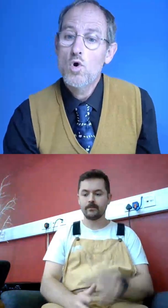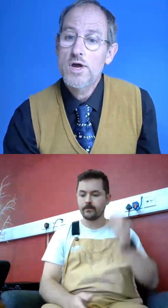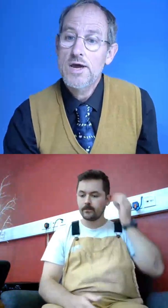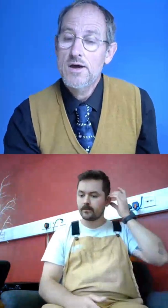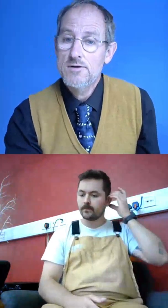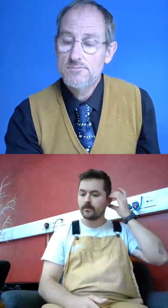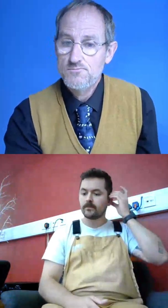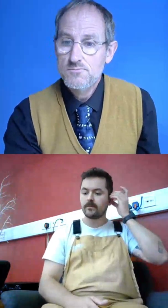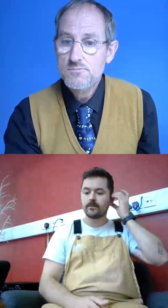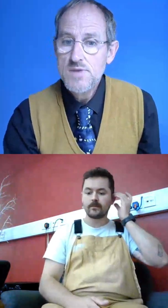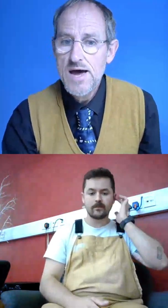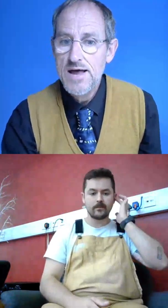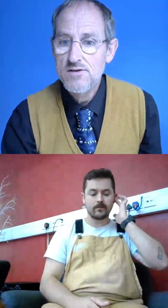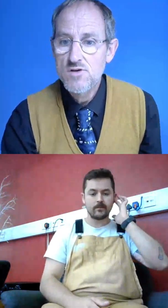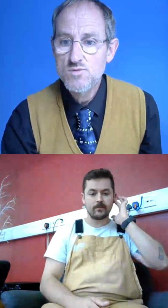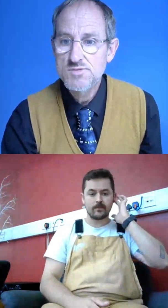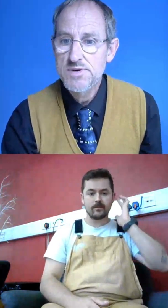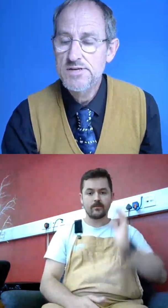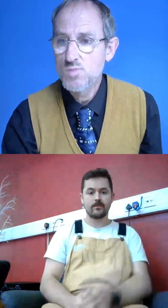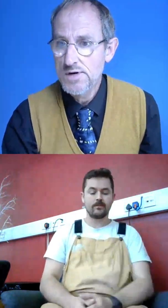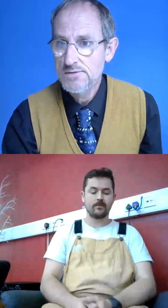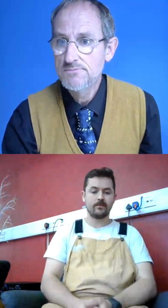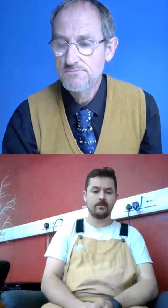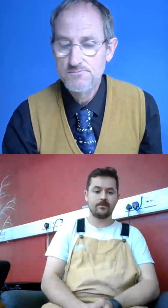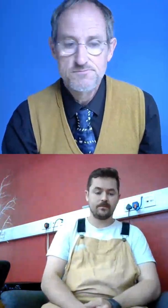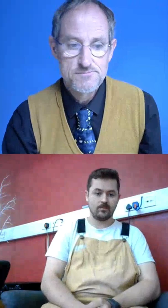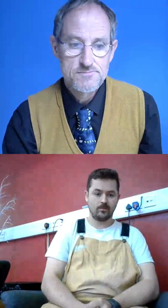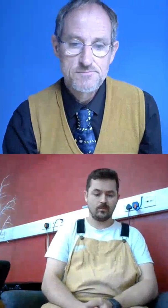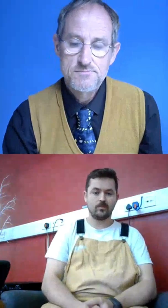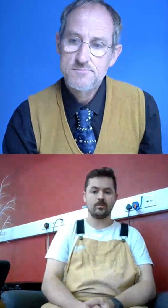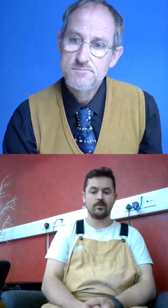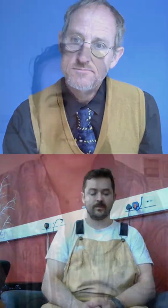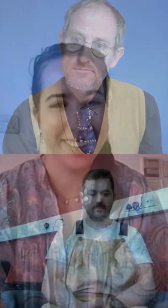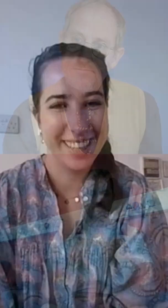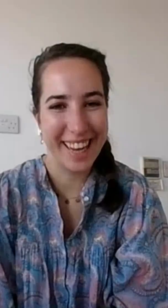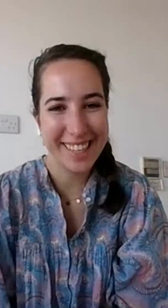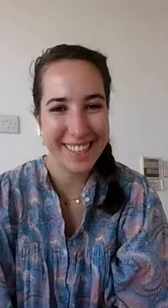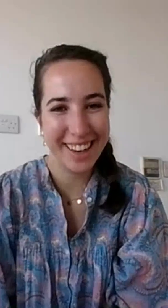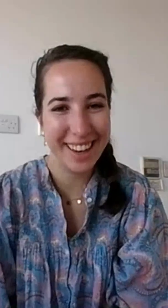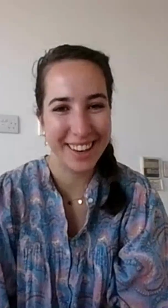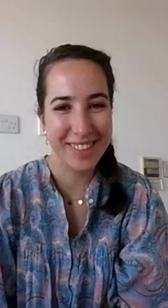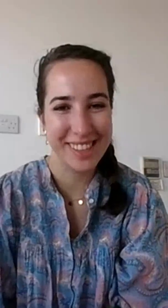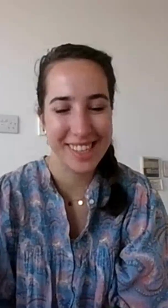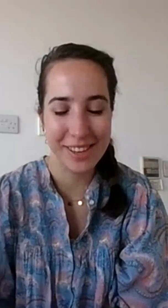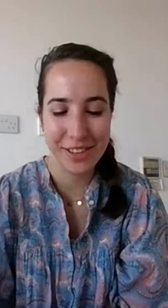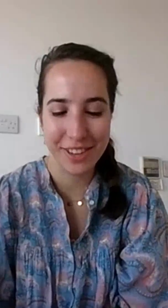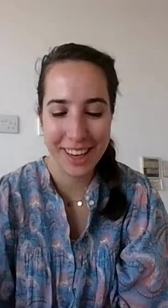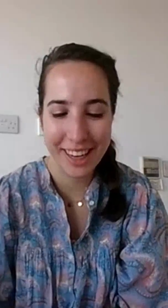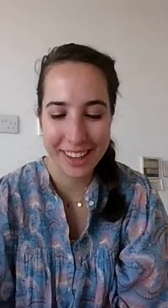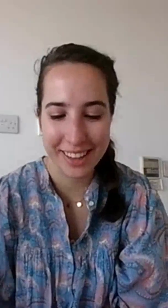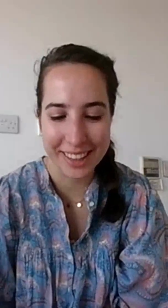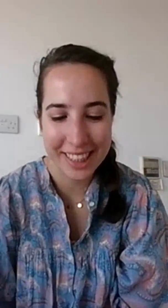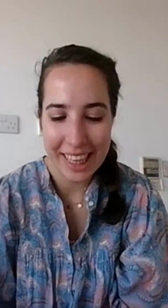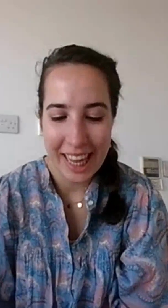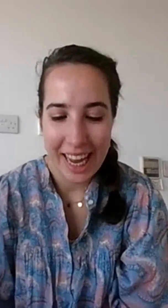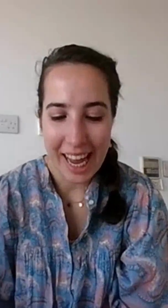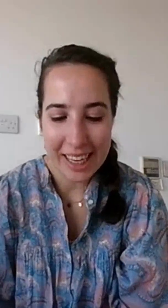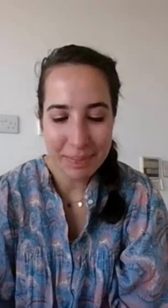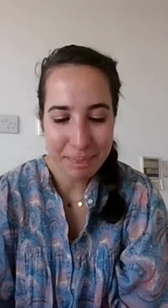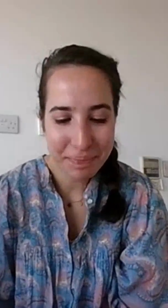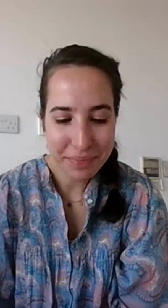on working at their own speed as well. Wow, that's a lot. That sounds really